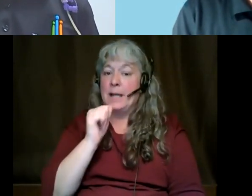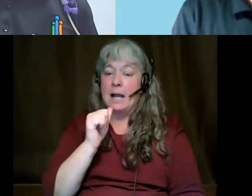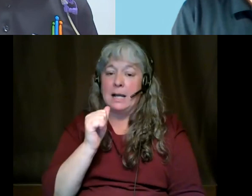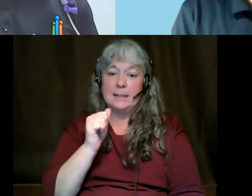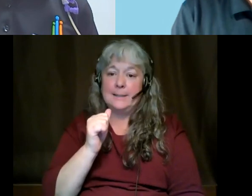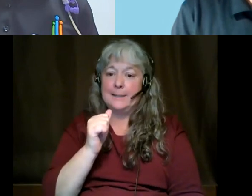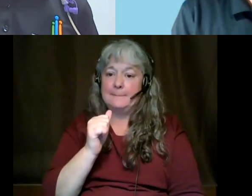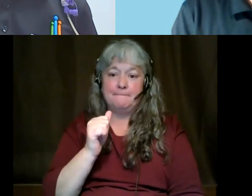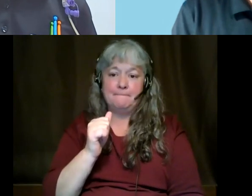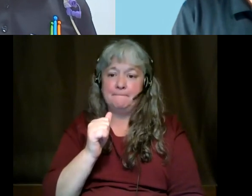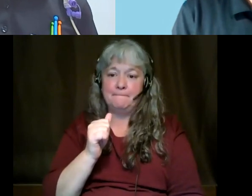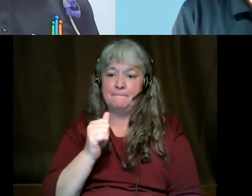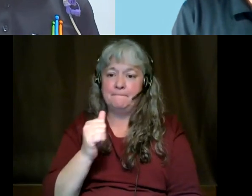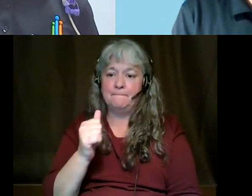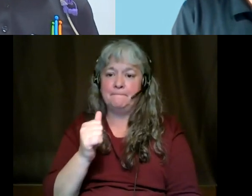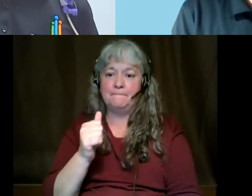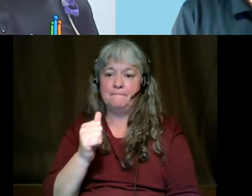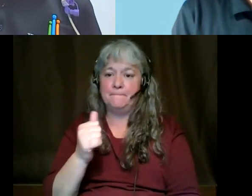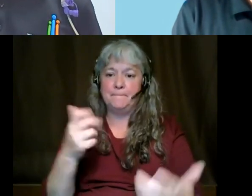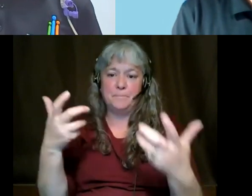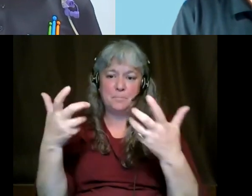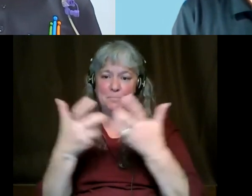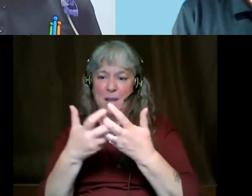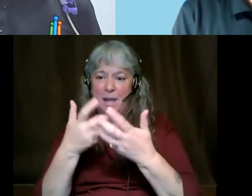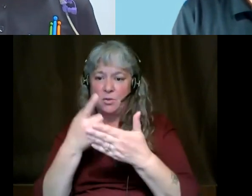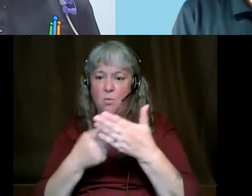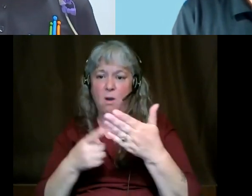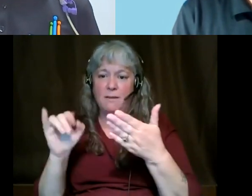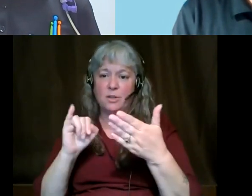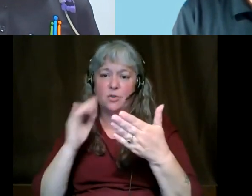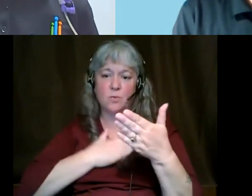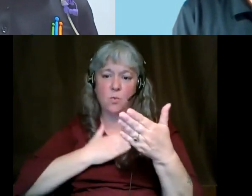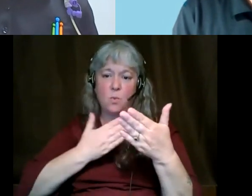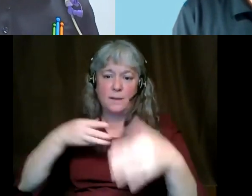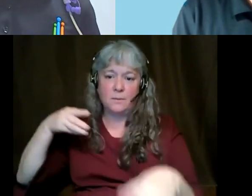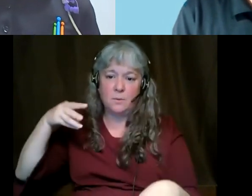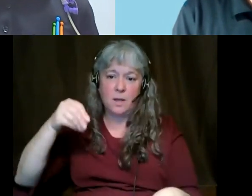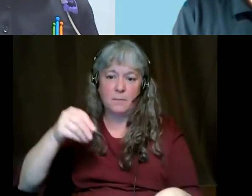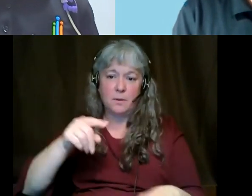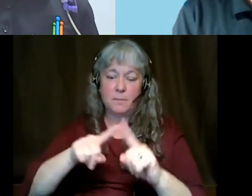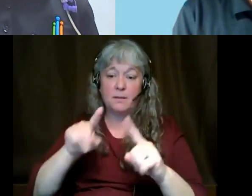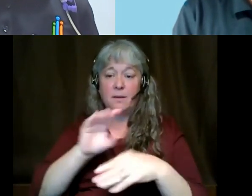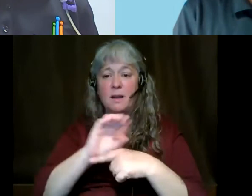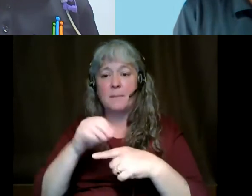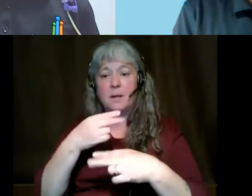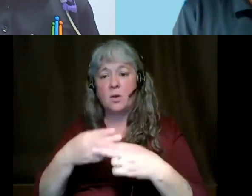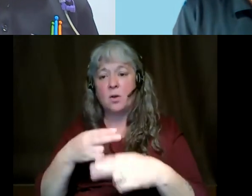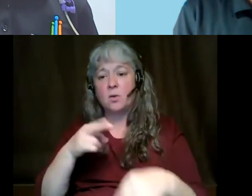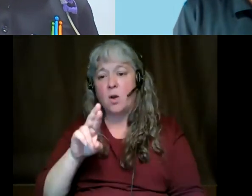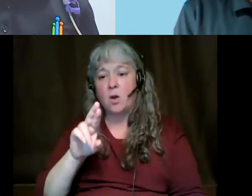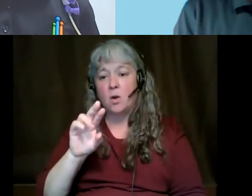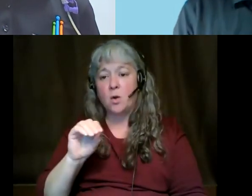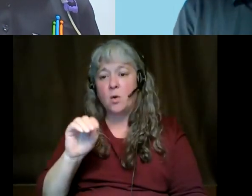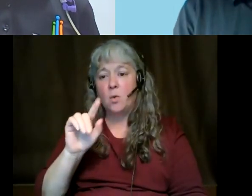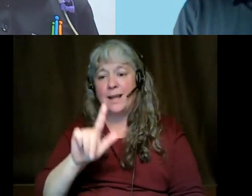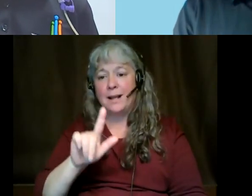that insurance was going to cover. But the company is called Rolls,